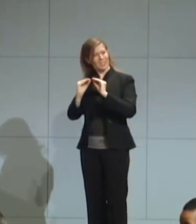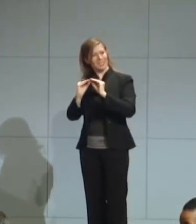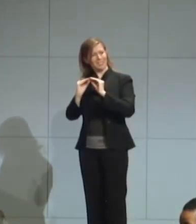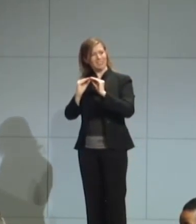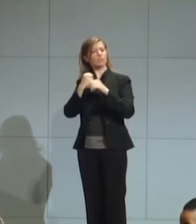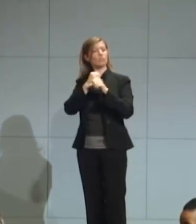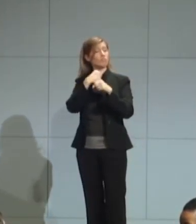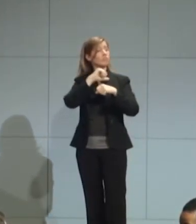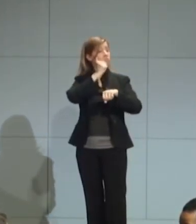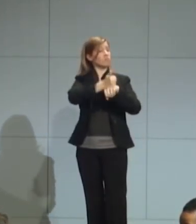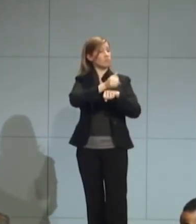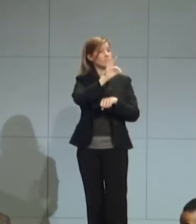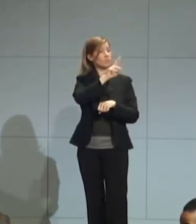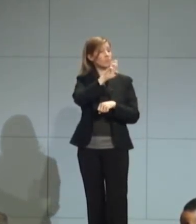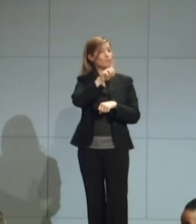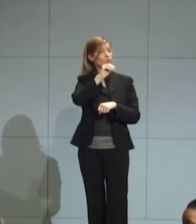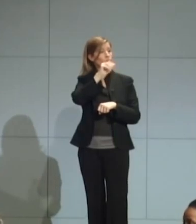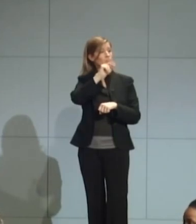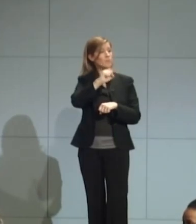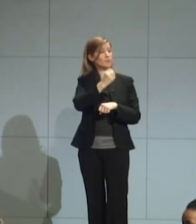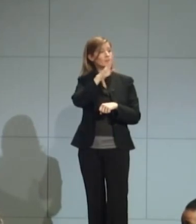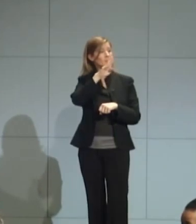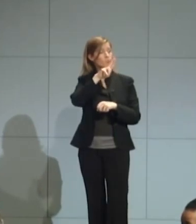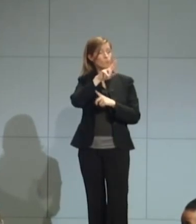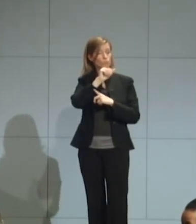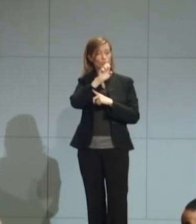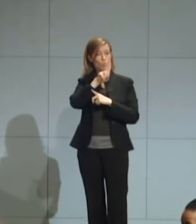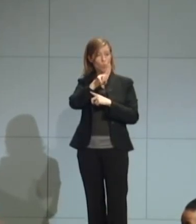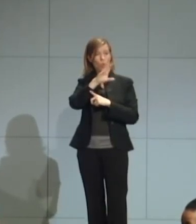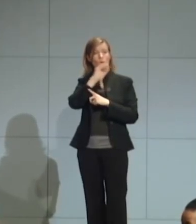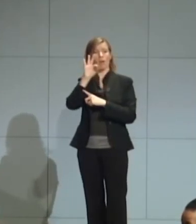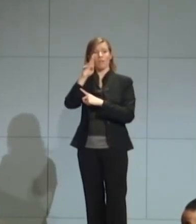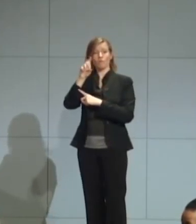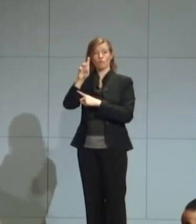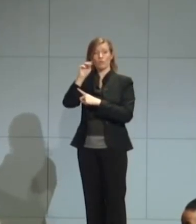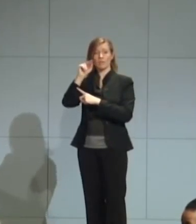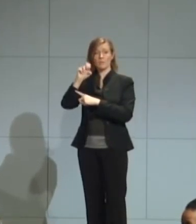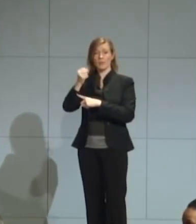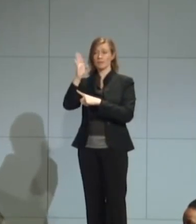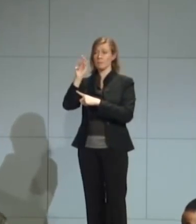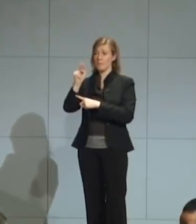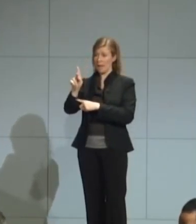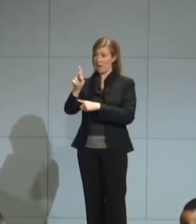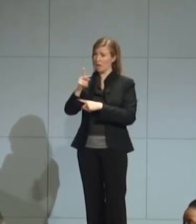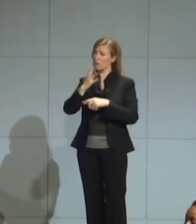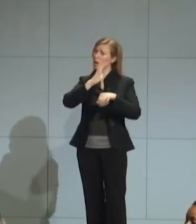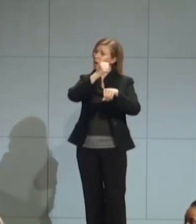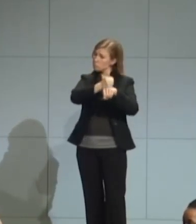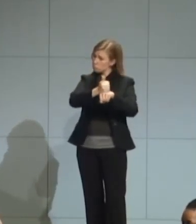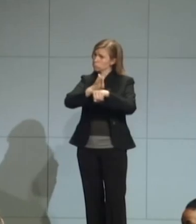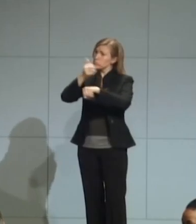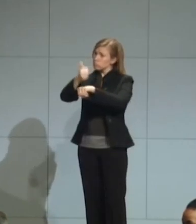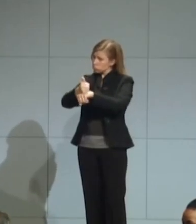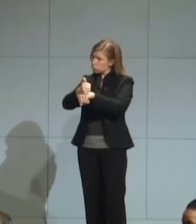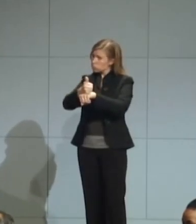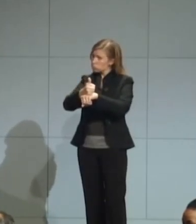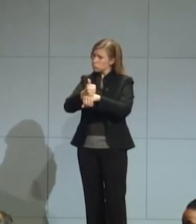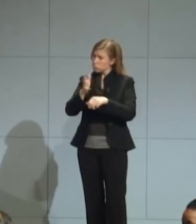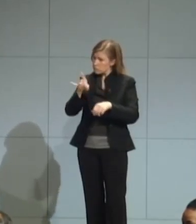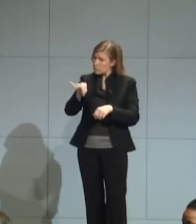and grandchildren an extreme head start that is still with us today. In fact, today,